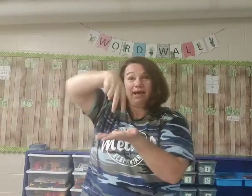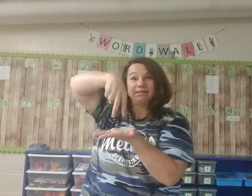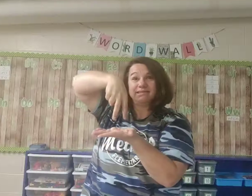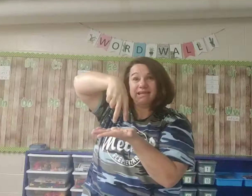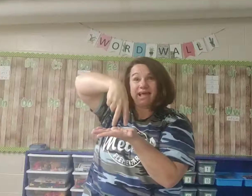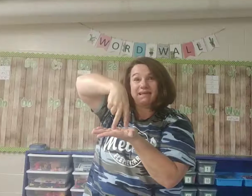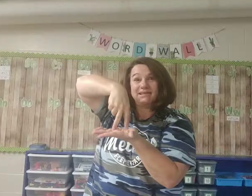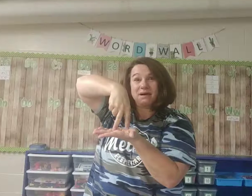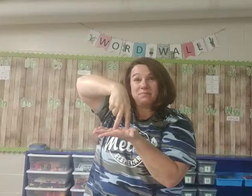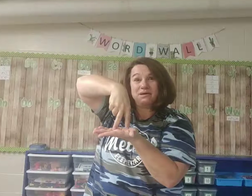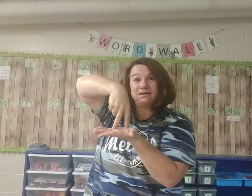and stand up.